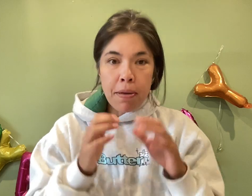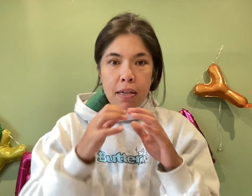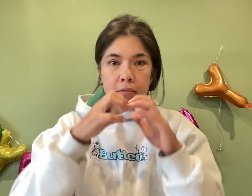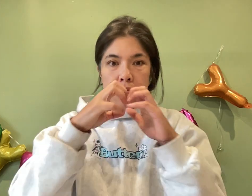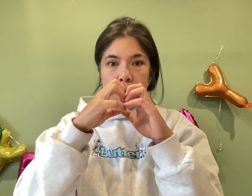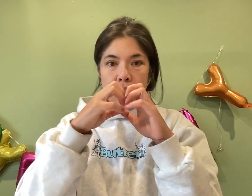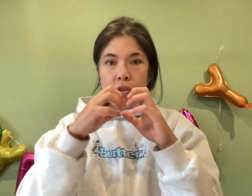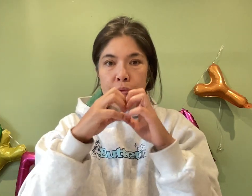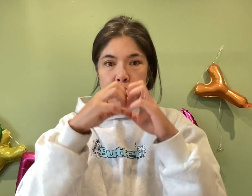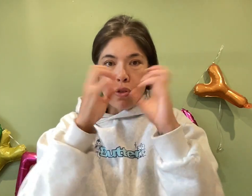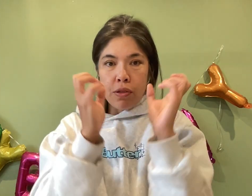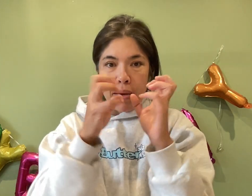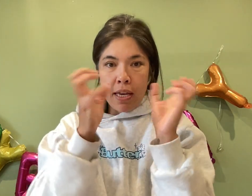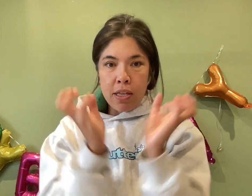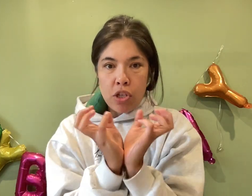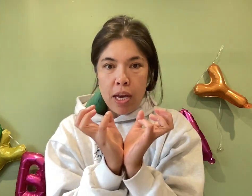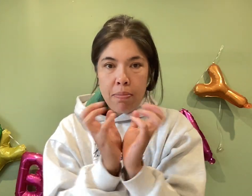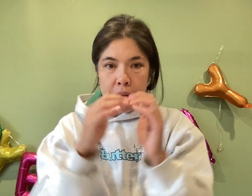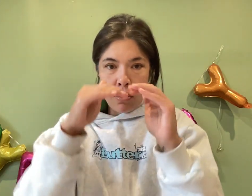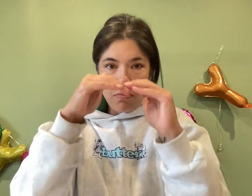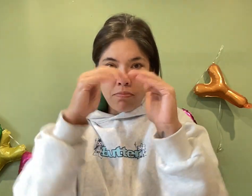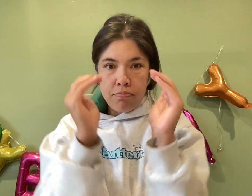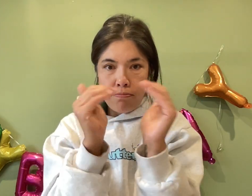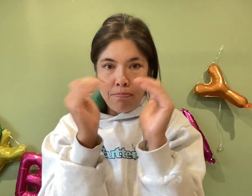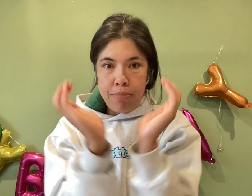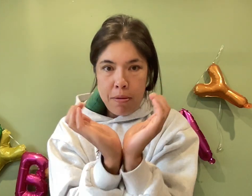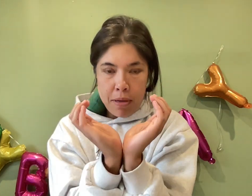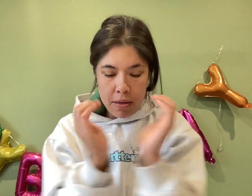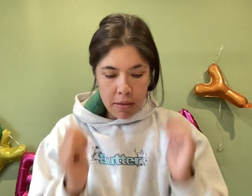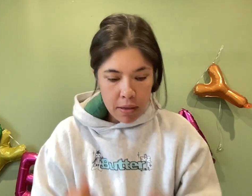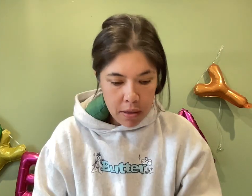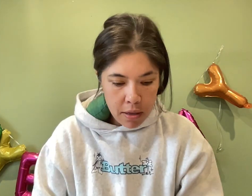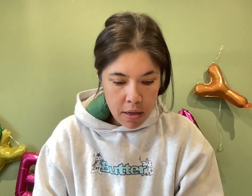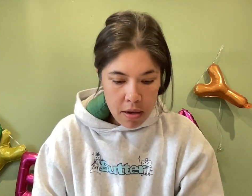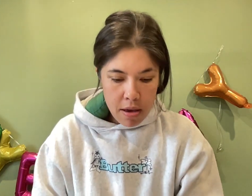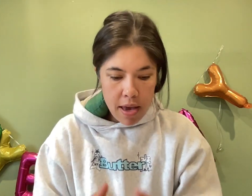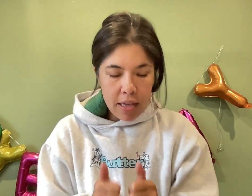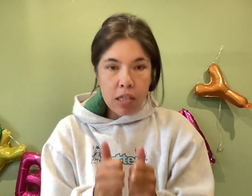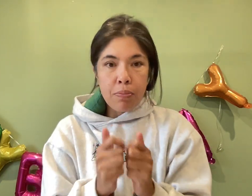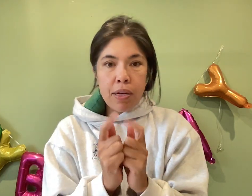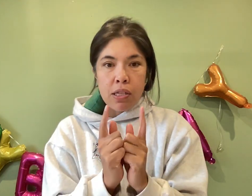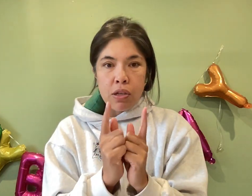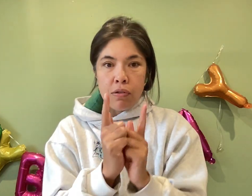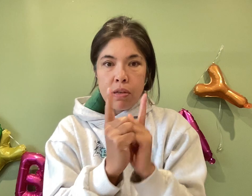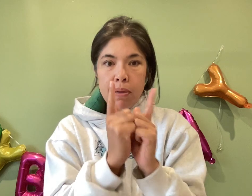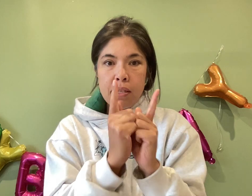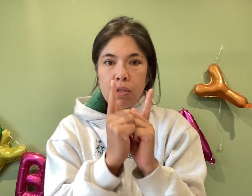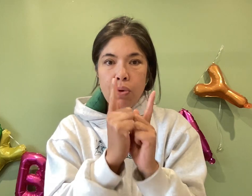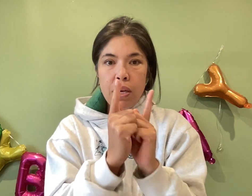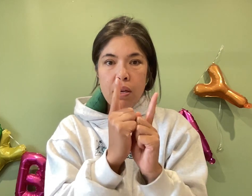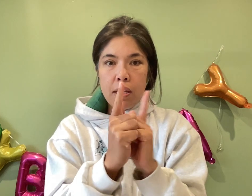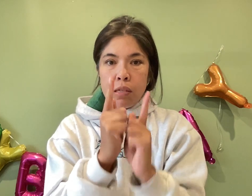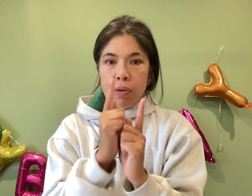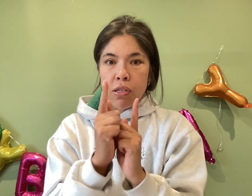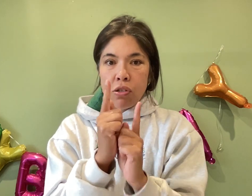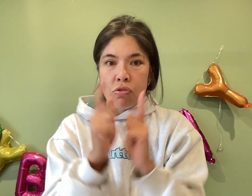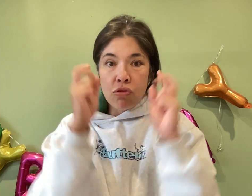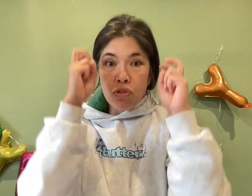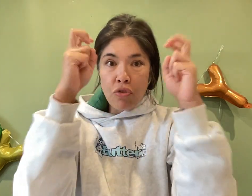Pumpkin. So we're making the shape. So pumpkin. Express, so if something's quick, express